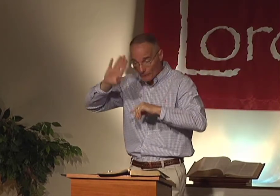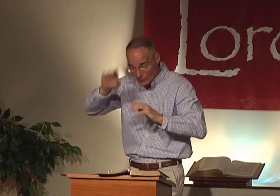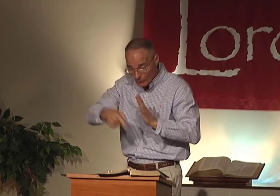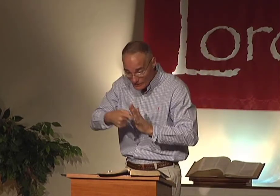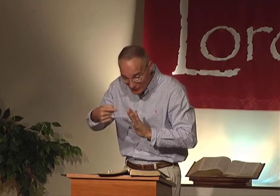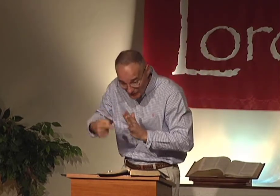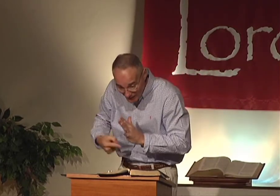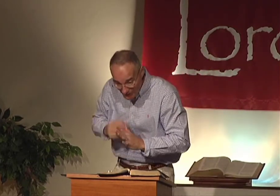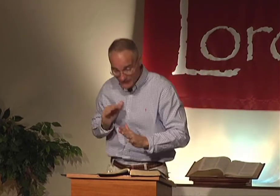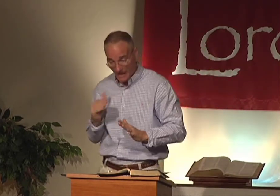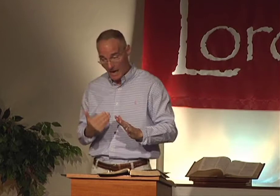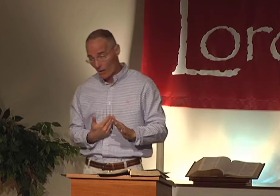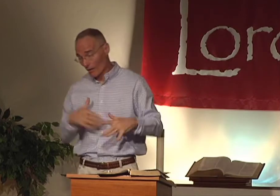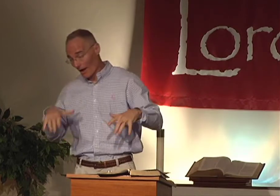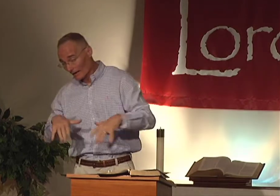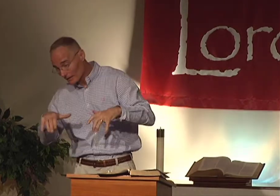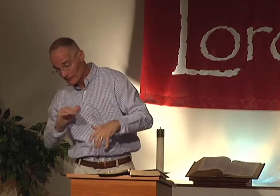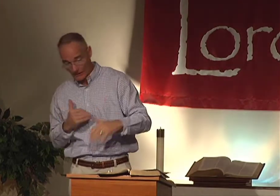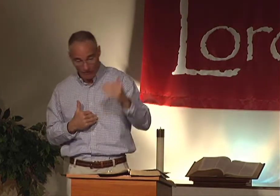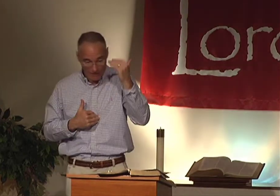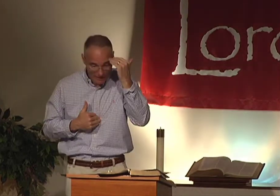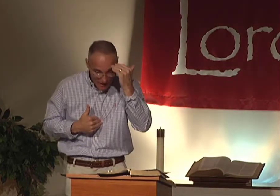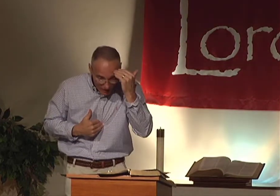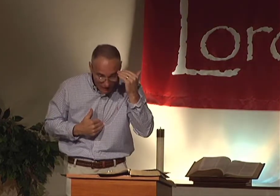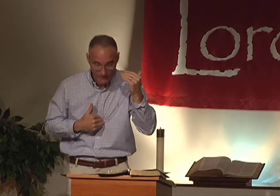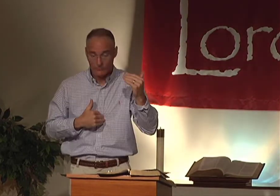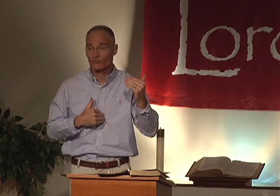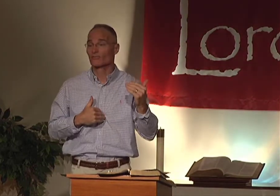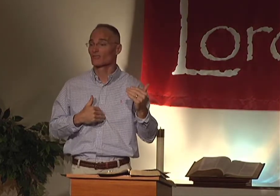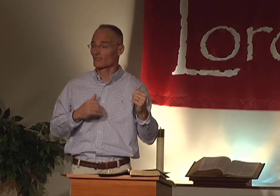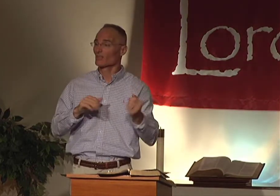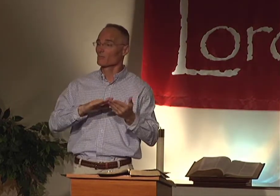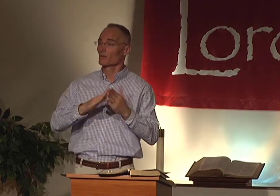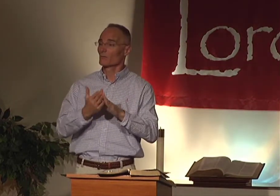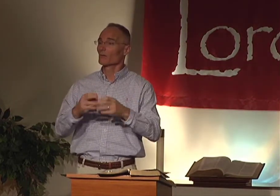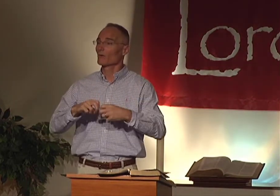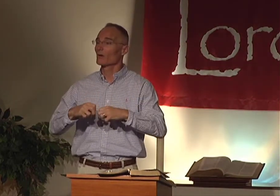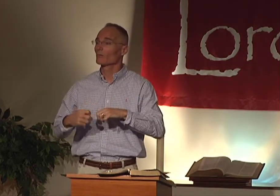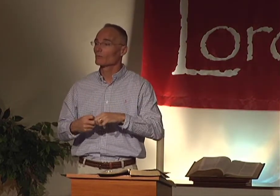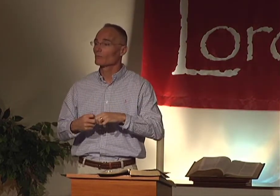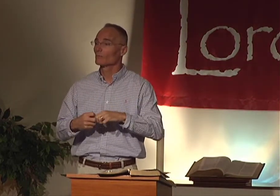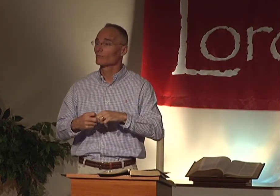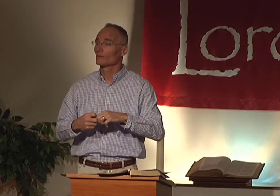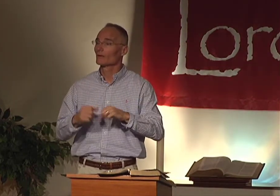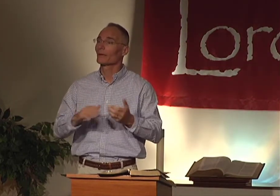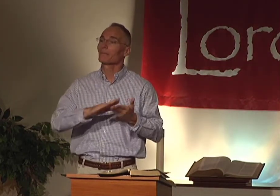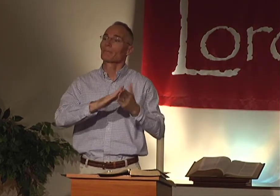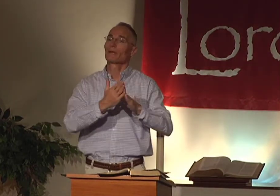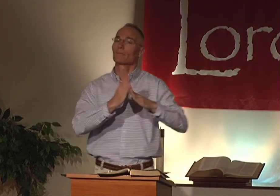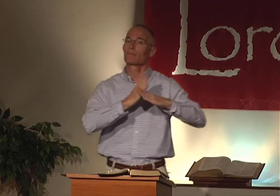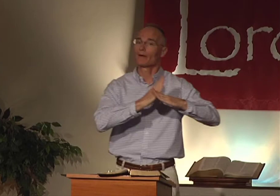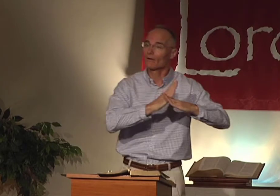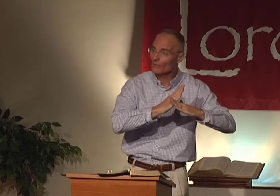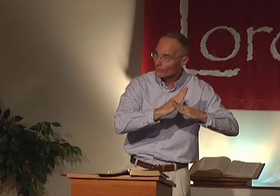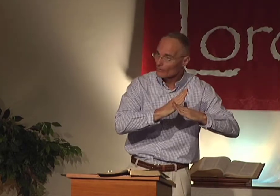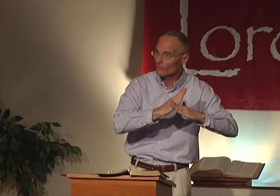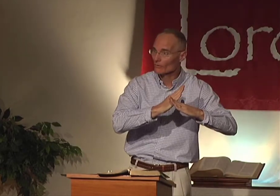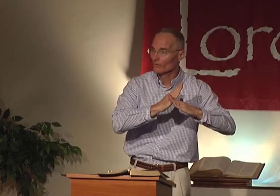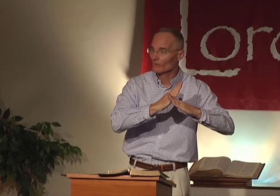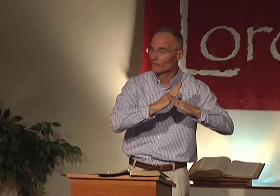great. But, you know, sometimes our actions, our knowledge, they become the problem. They become a